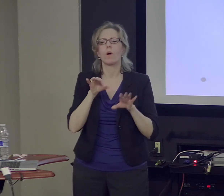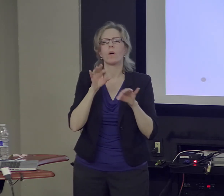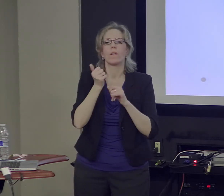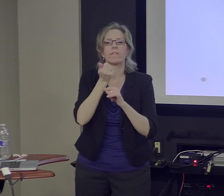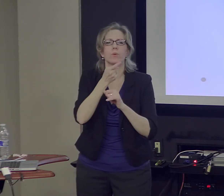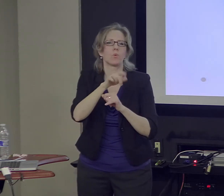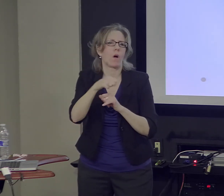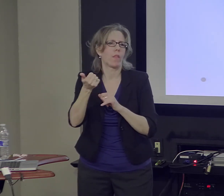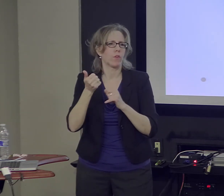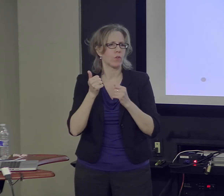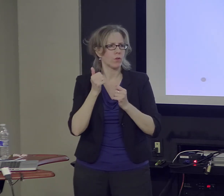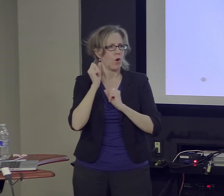we're finding